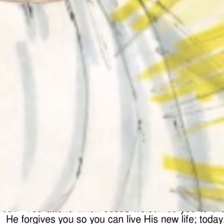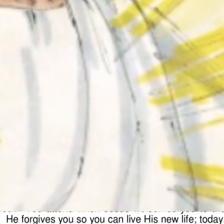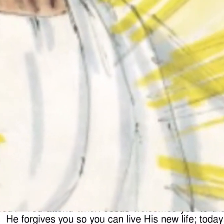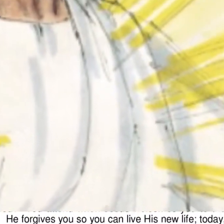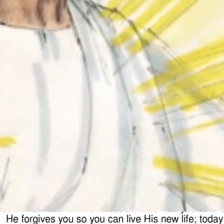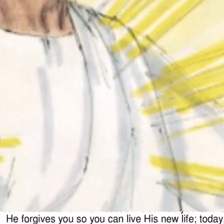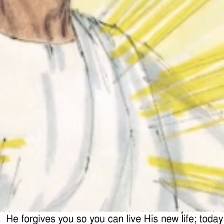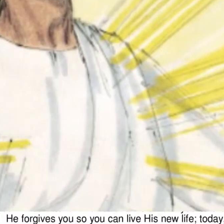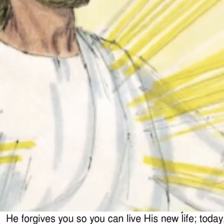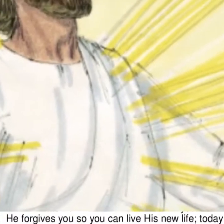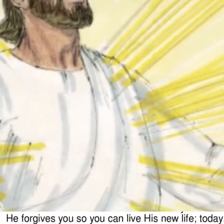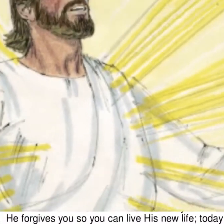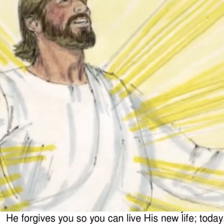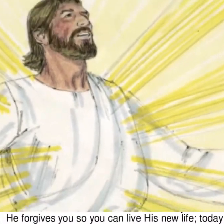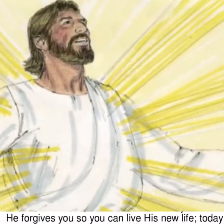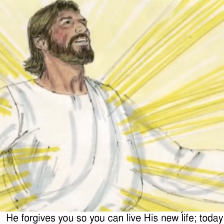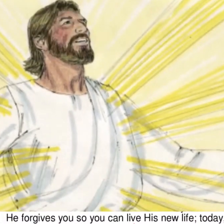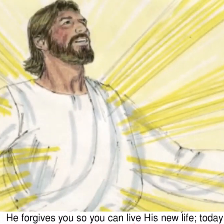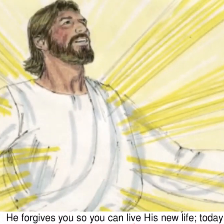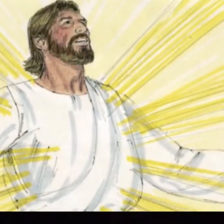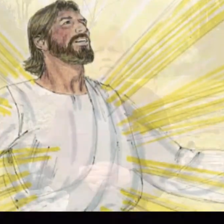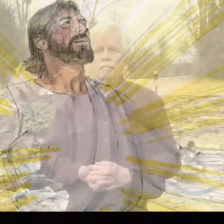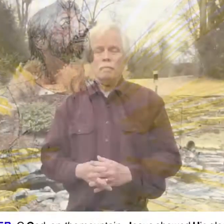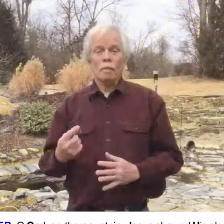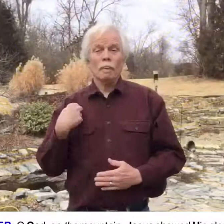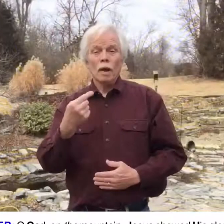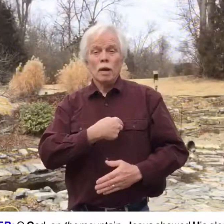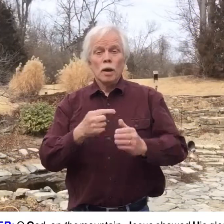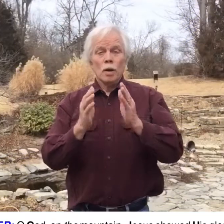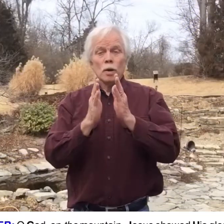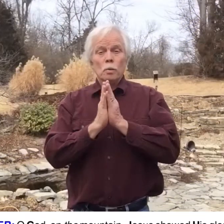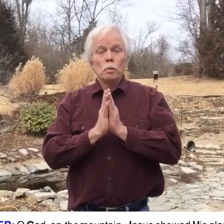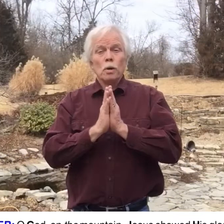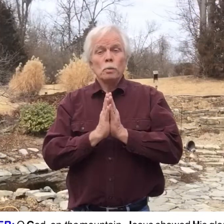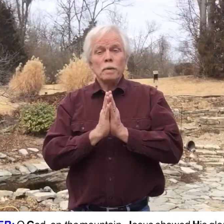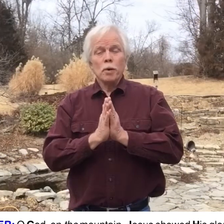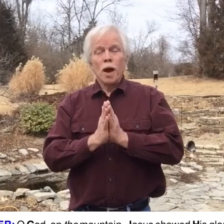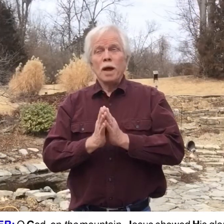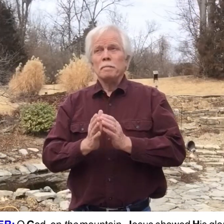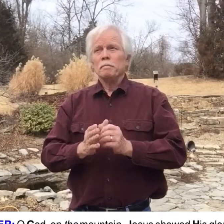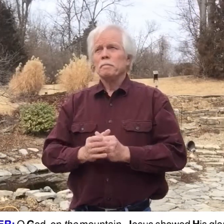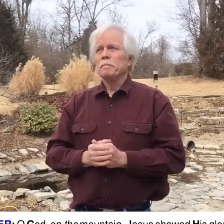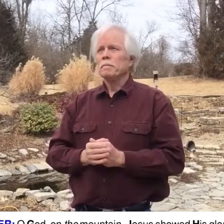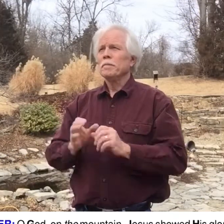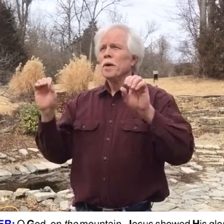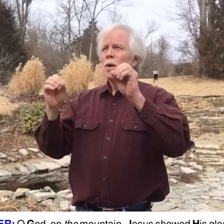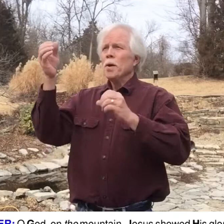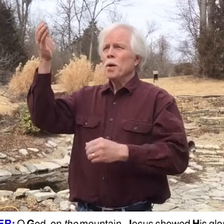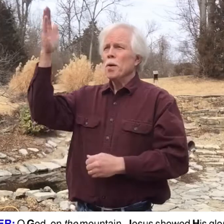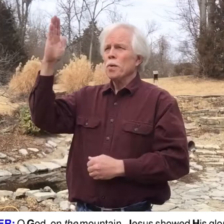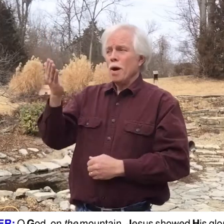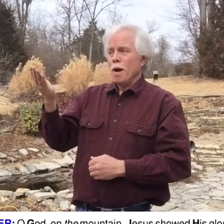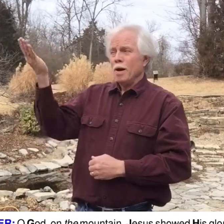verses We pray. O God,